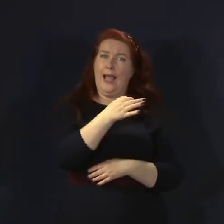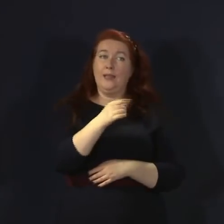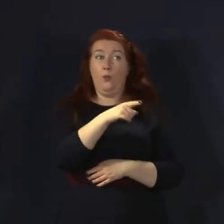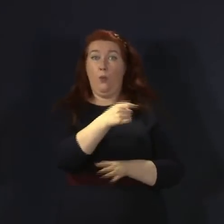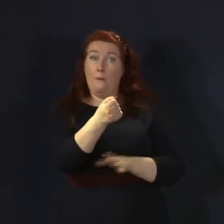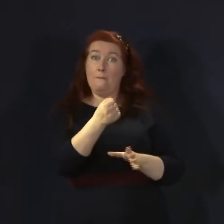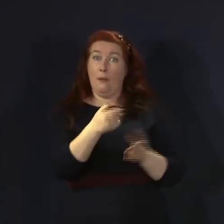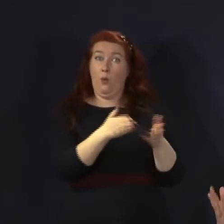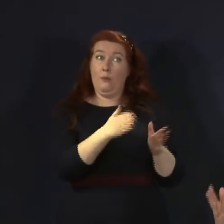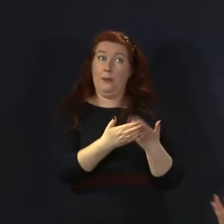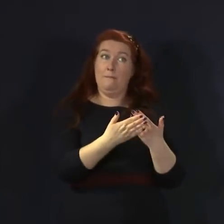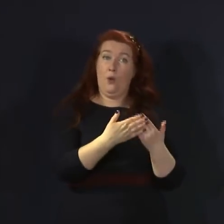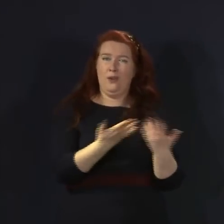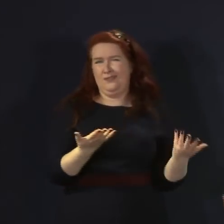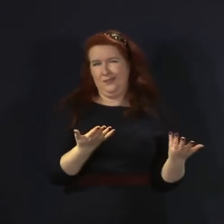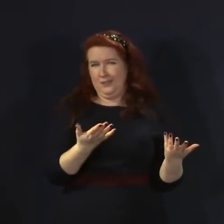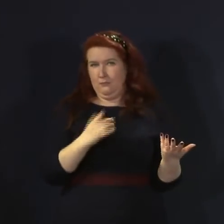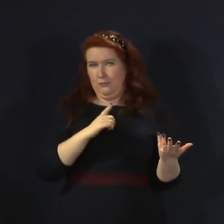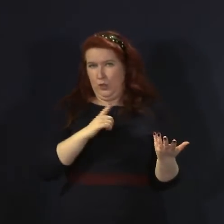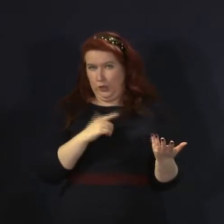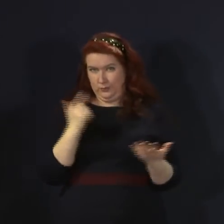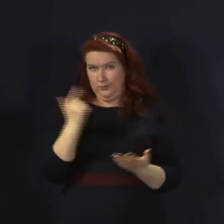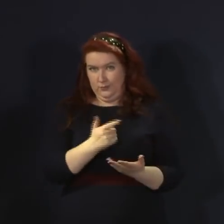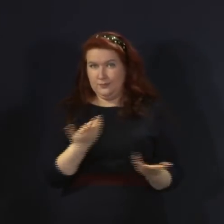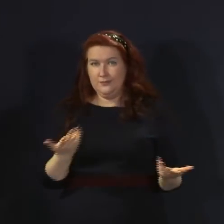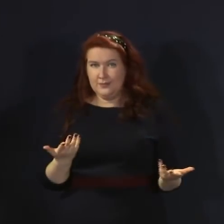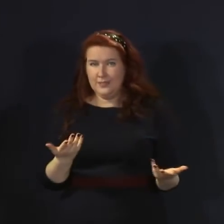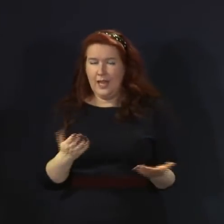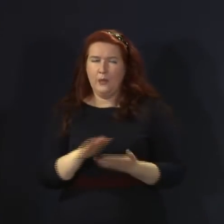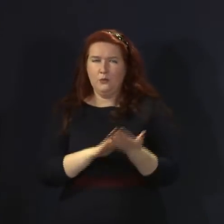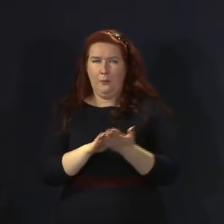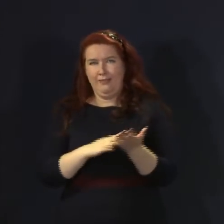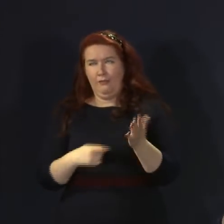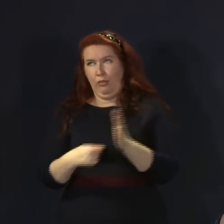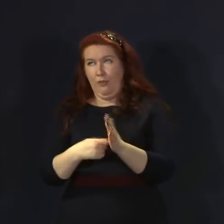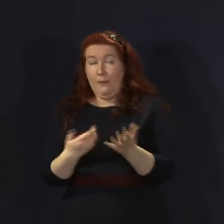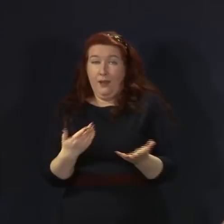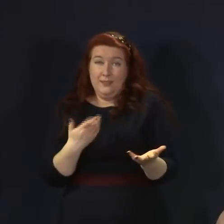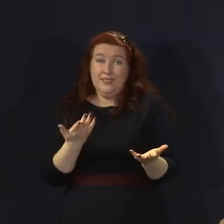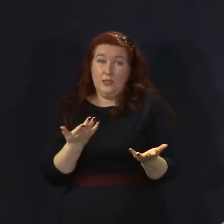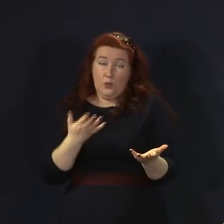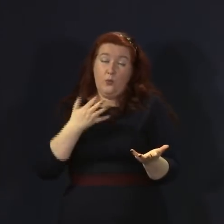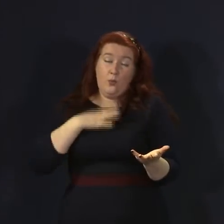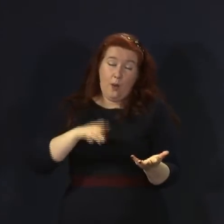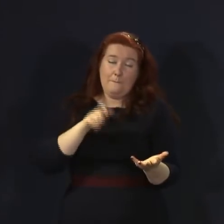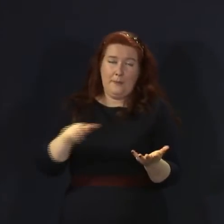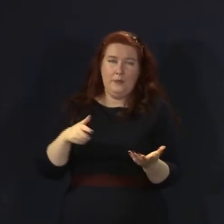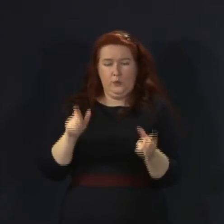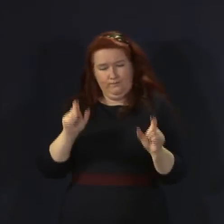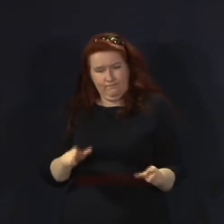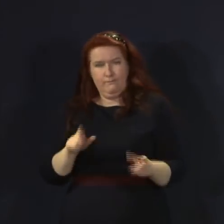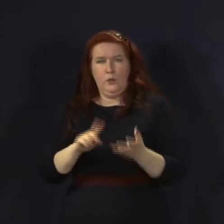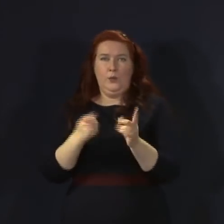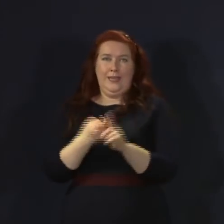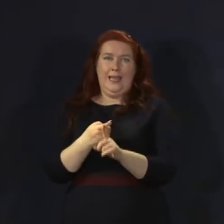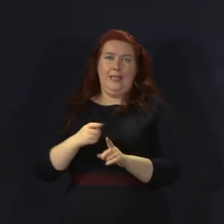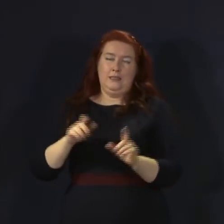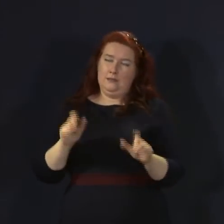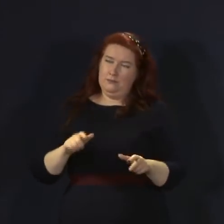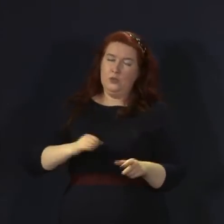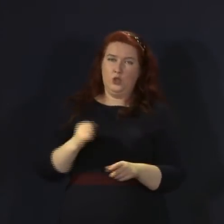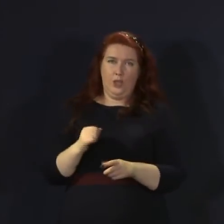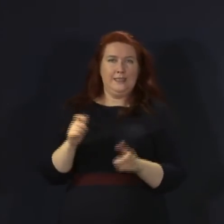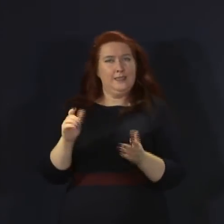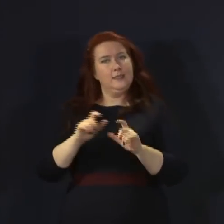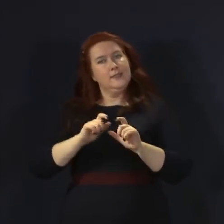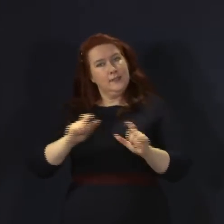opening hours than in the mainland for obvious reasons. I don't mean to be facetious there. But we want people to staycation as long as they're staying safe.